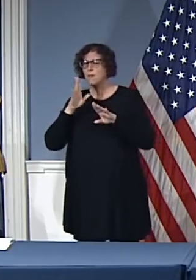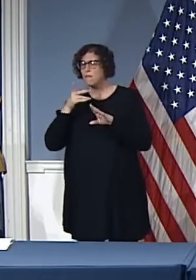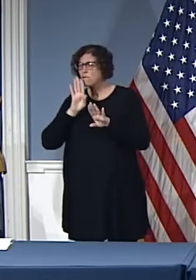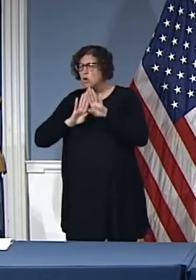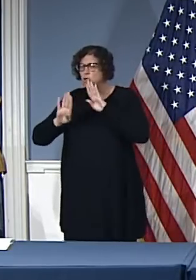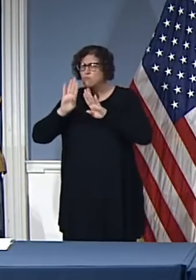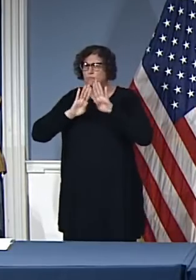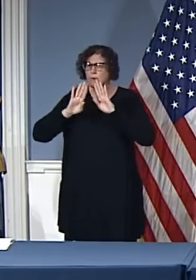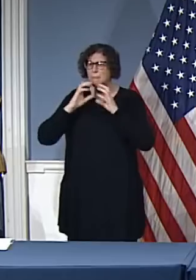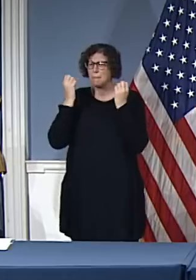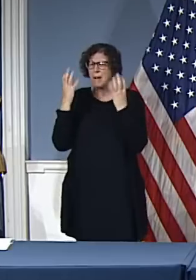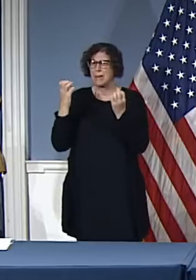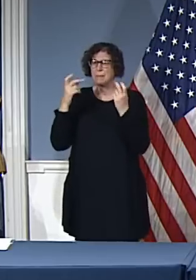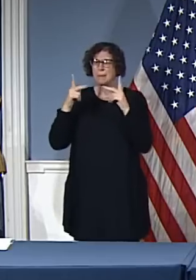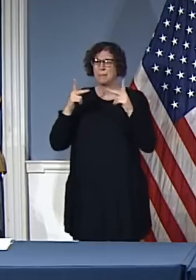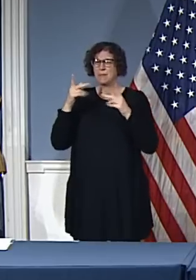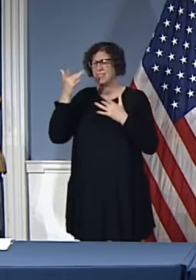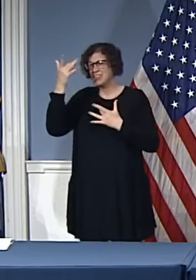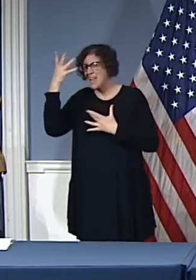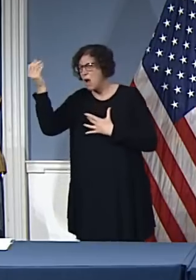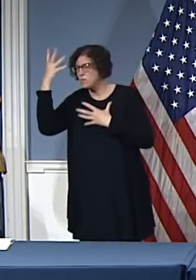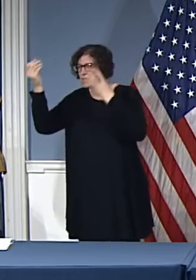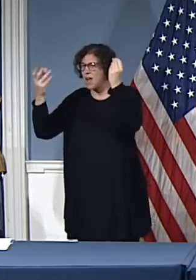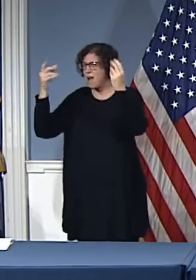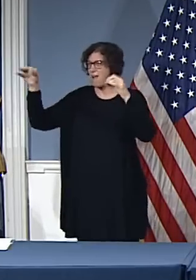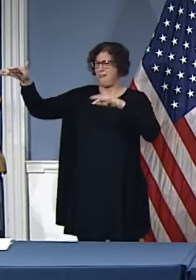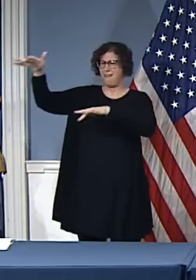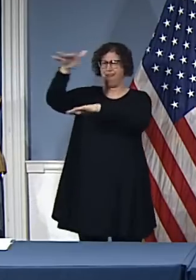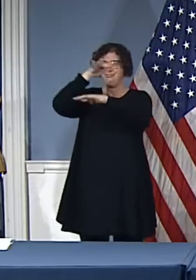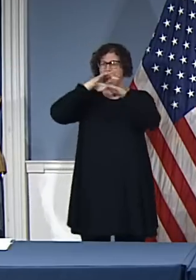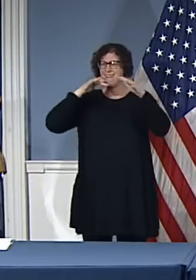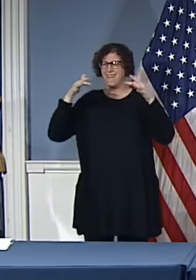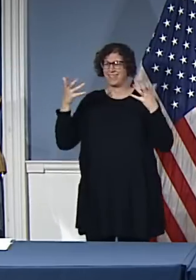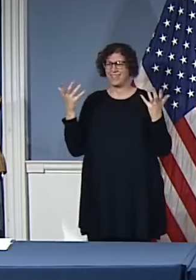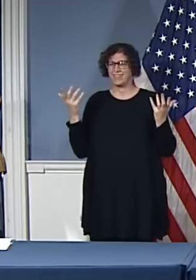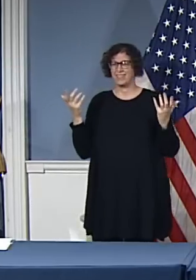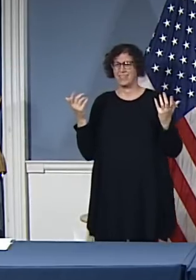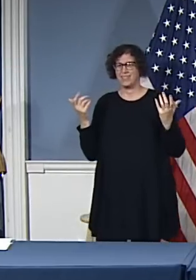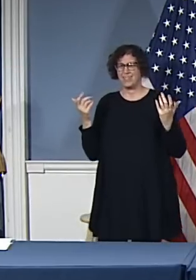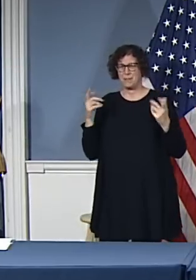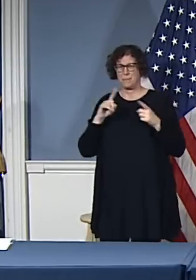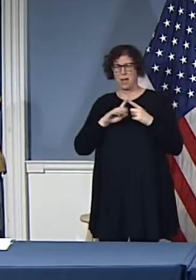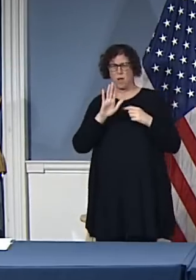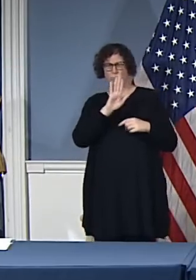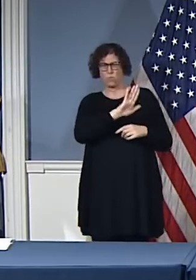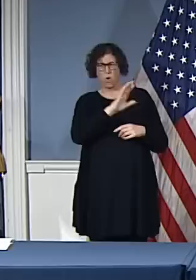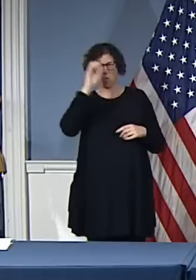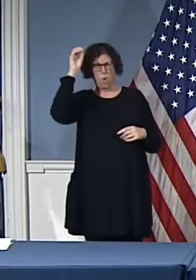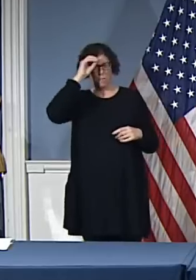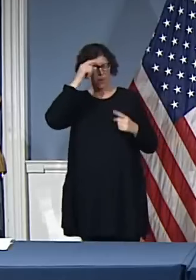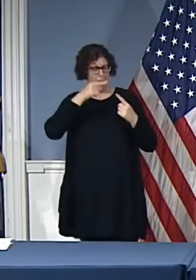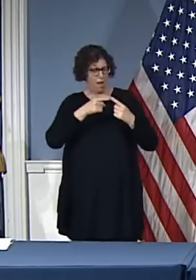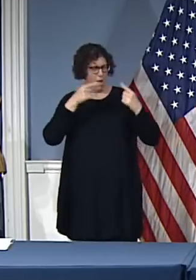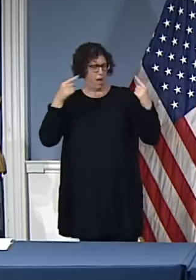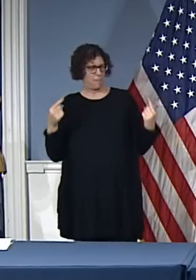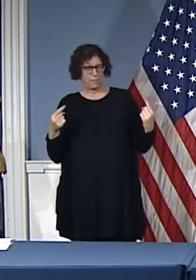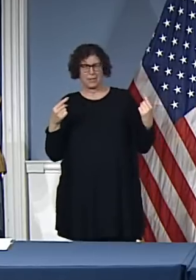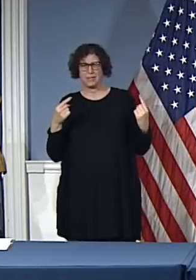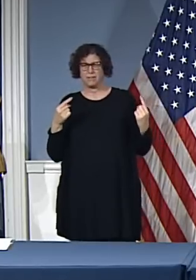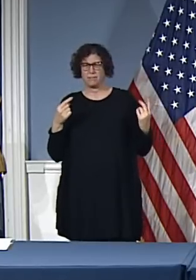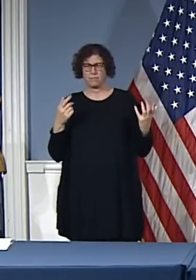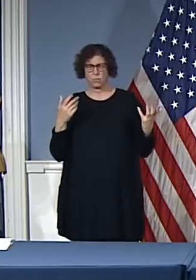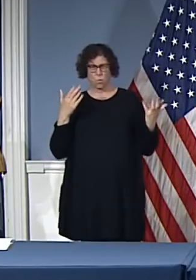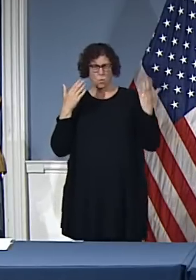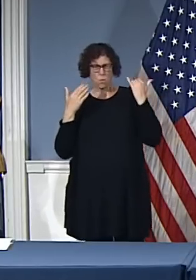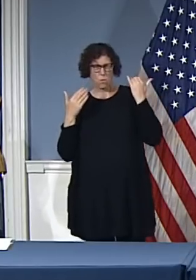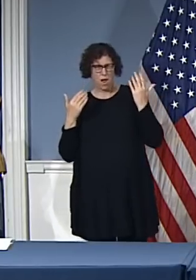very different than the picture that yourself and the commissioner painted just now. What's the difference there? Why